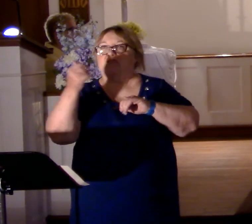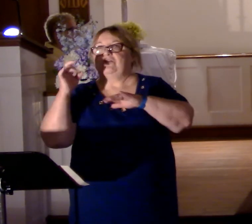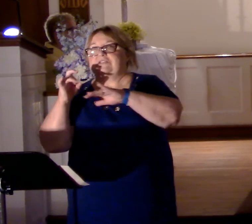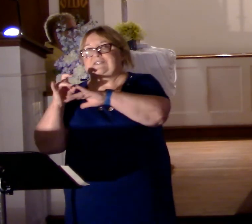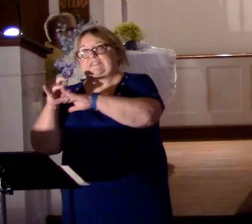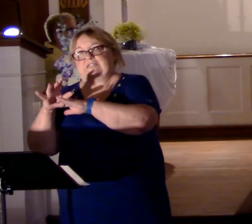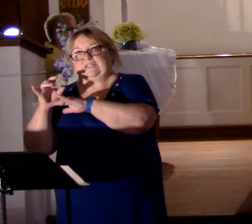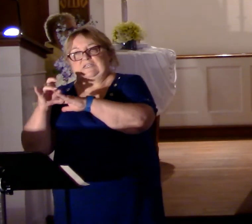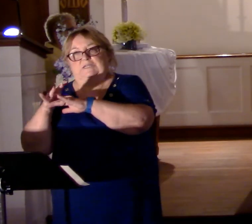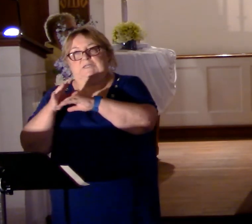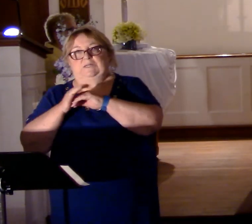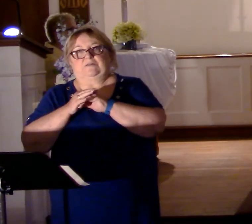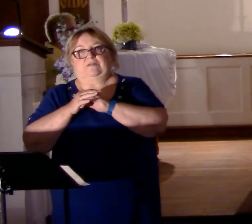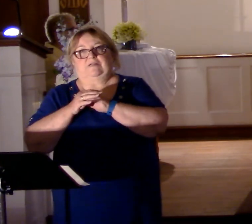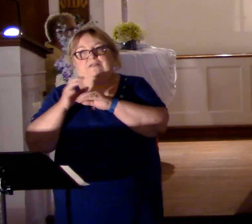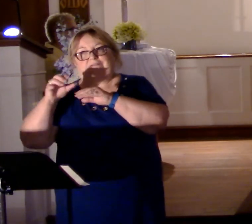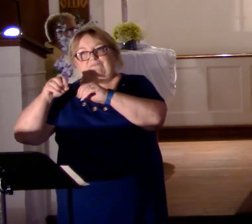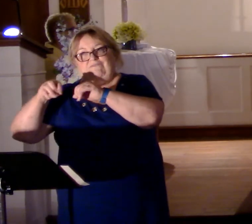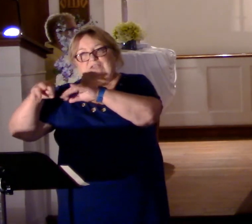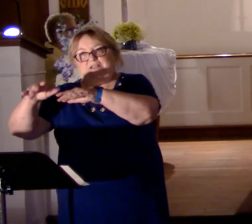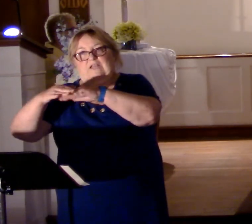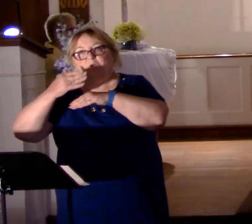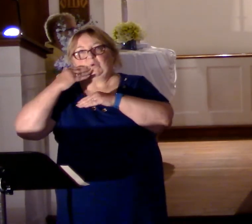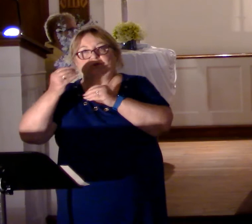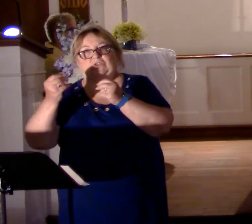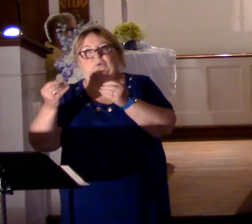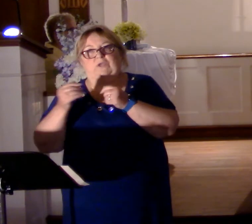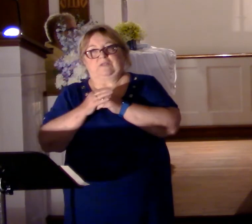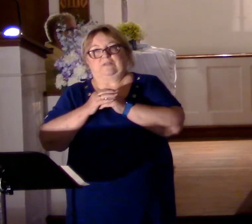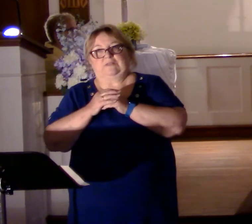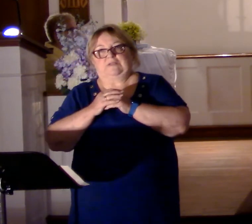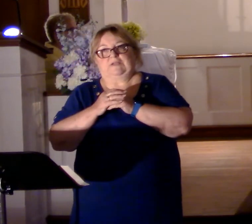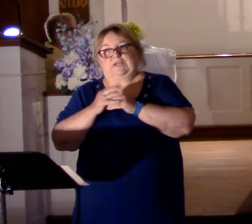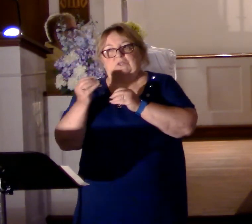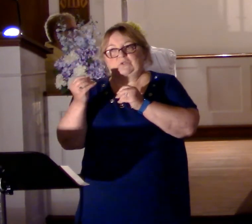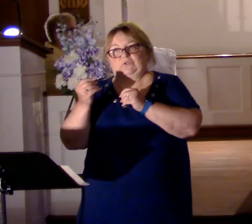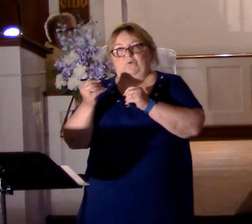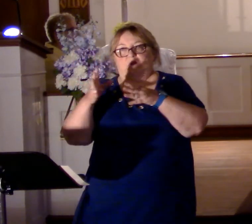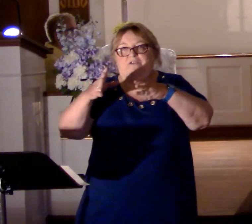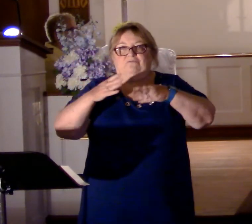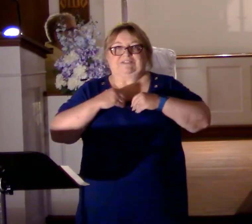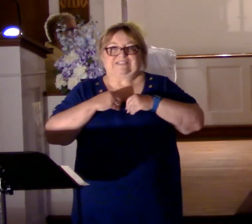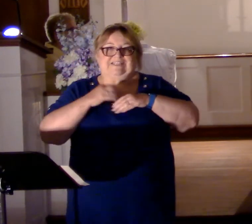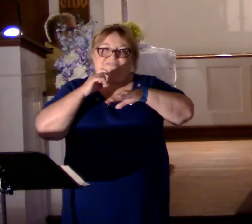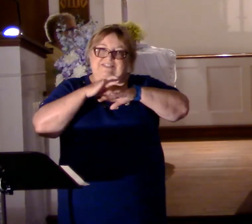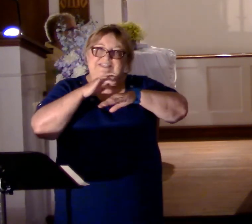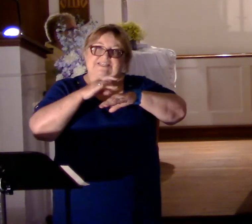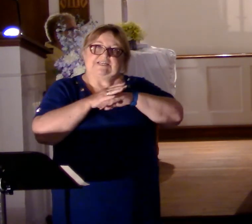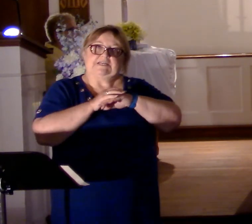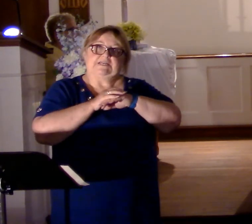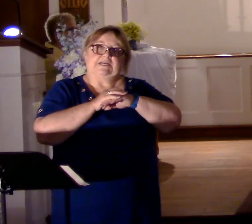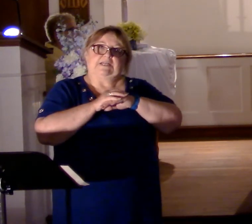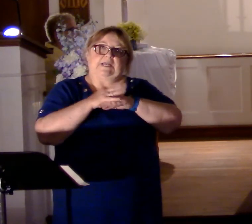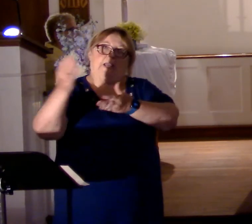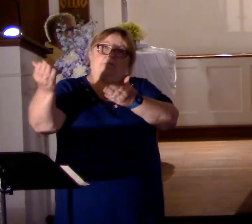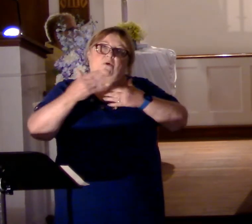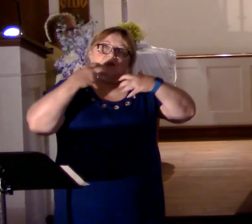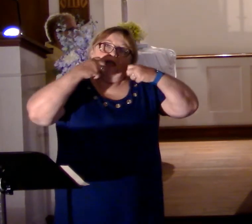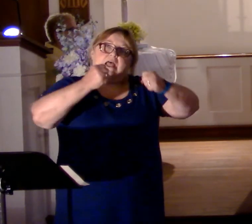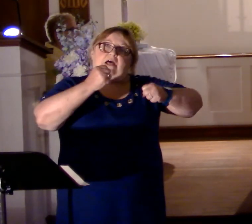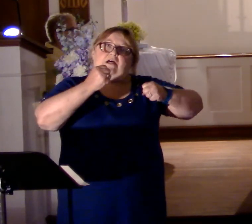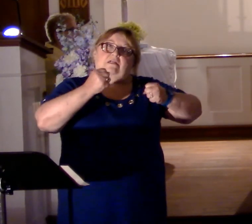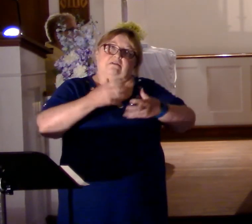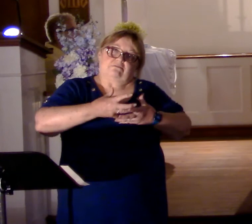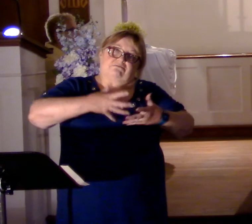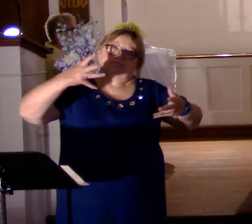seed fell on good soil. The soil received the seed and brought a healthy